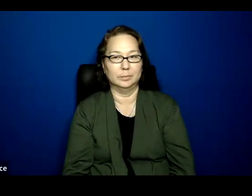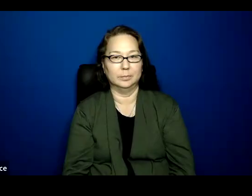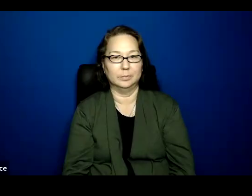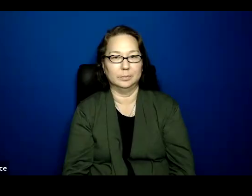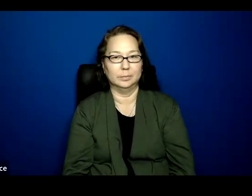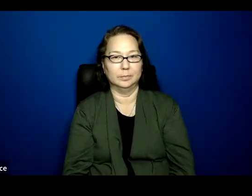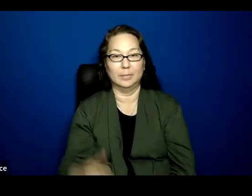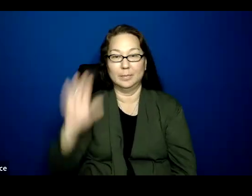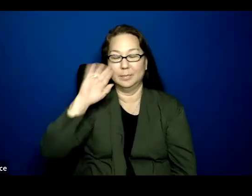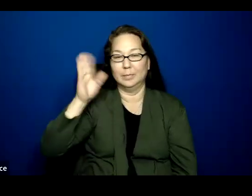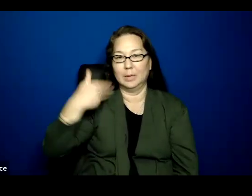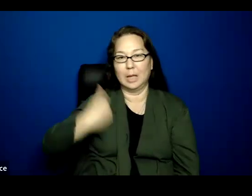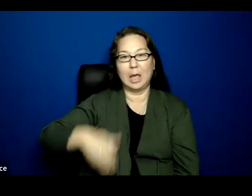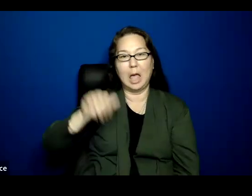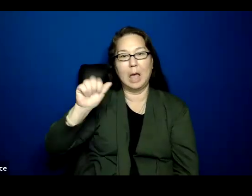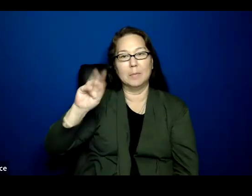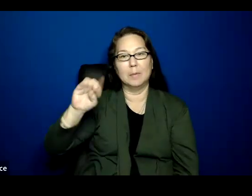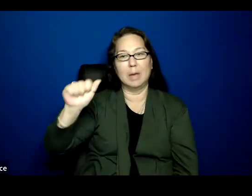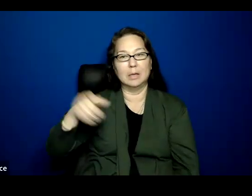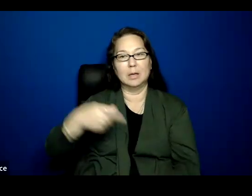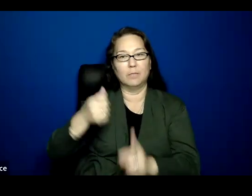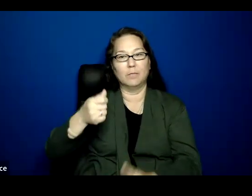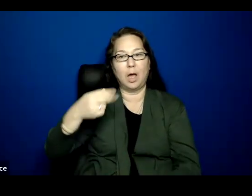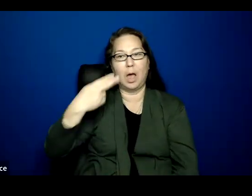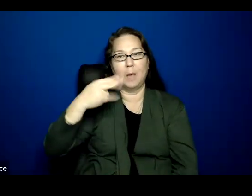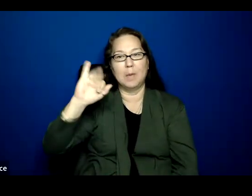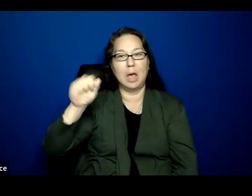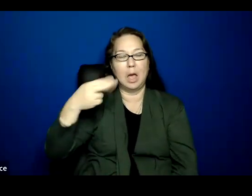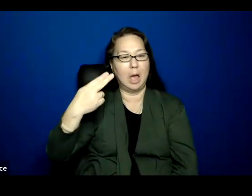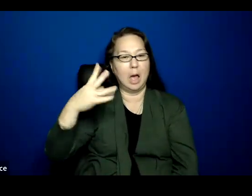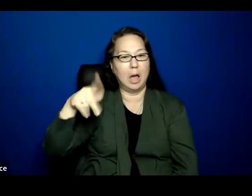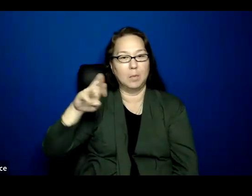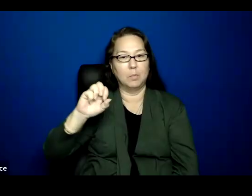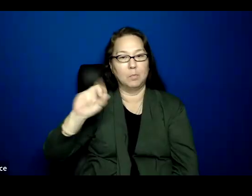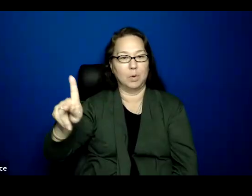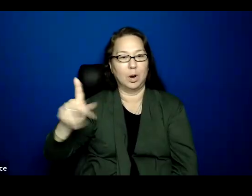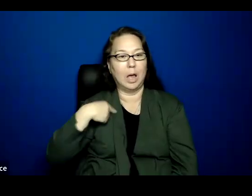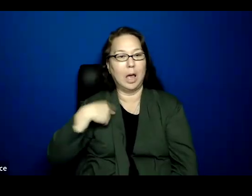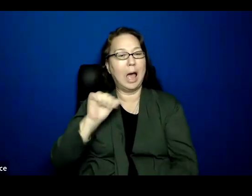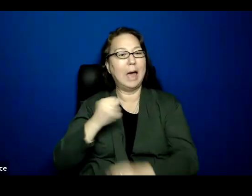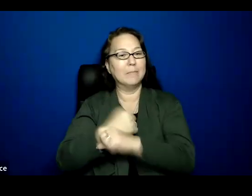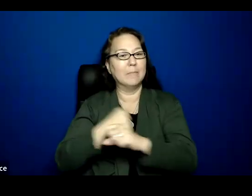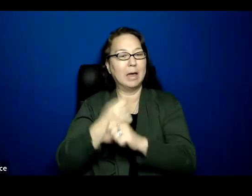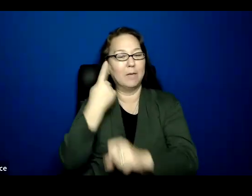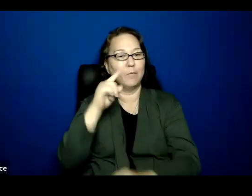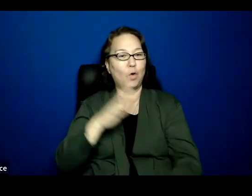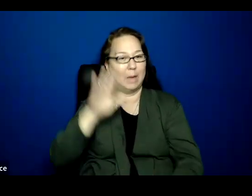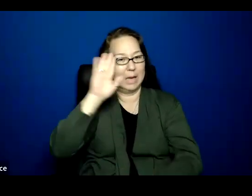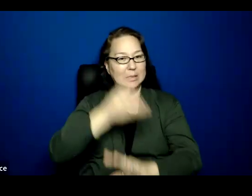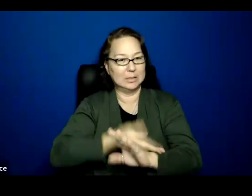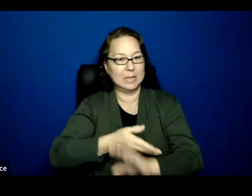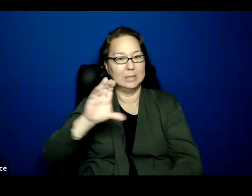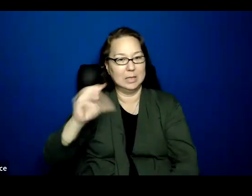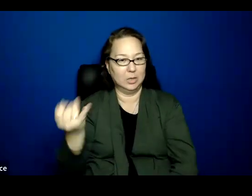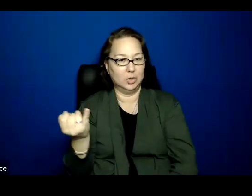I'm Amanda Roberto from High Park. I came here to fight for my son's future. My son CJ is a student at ACC and has special needs and suffers